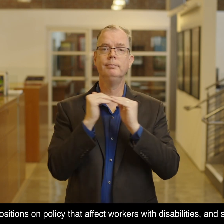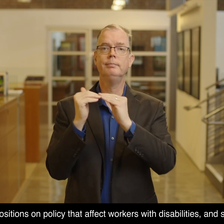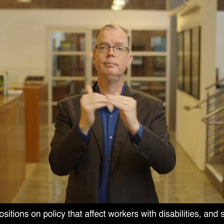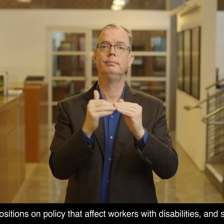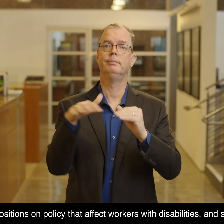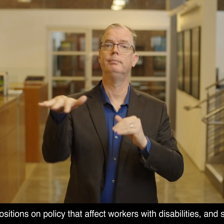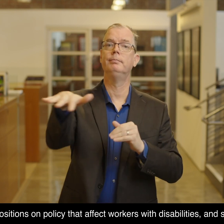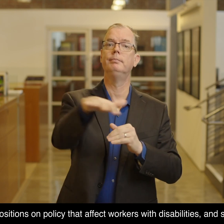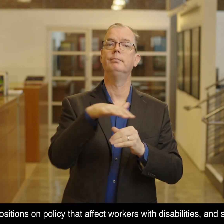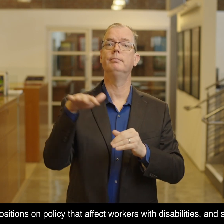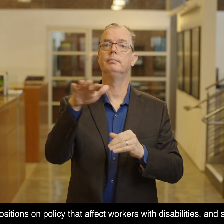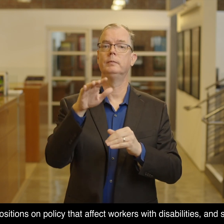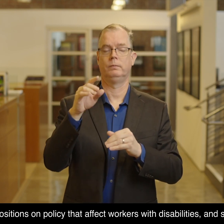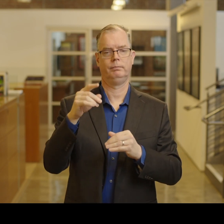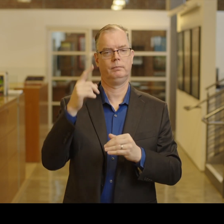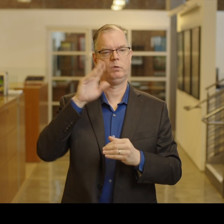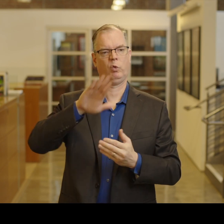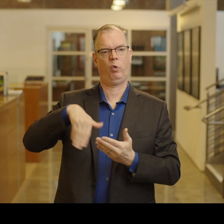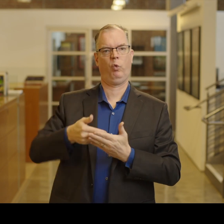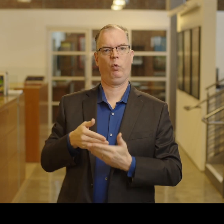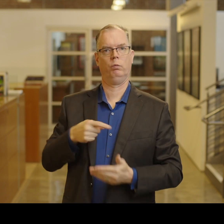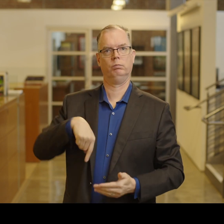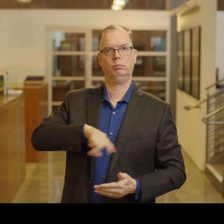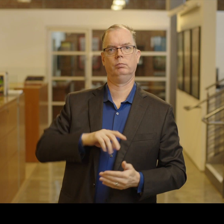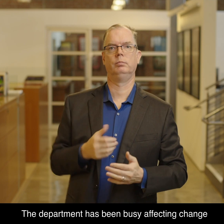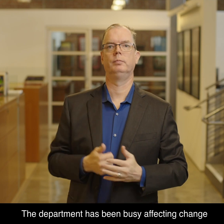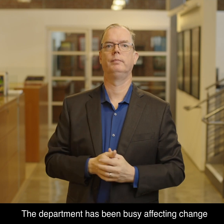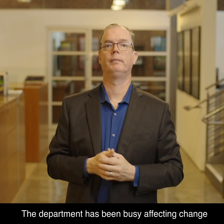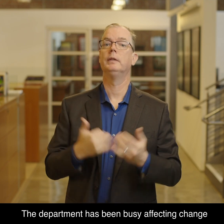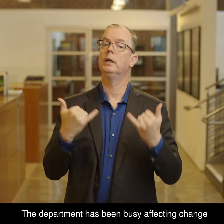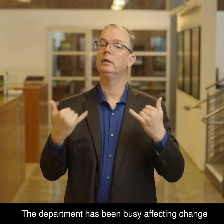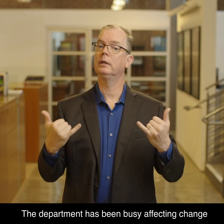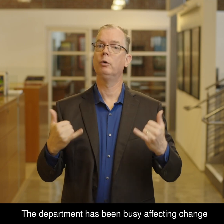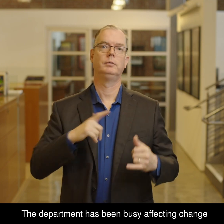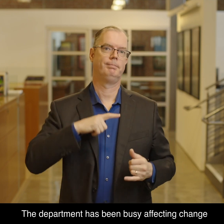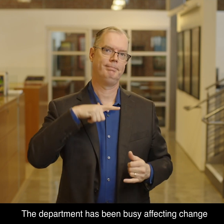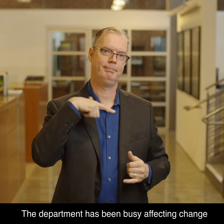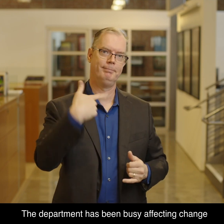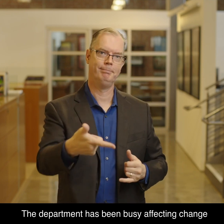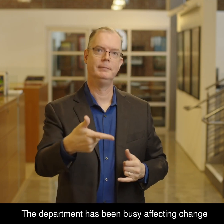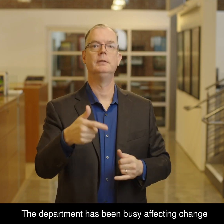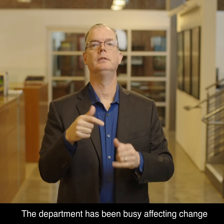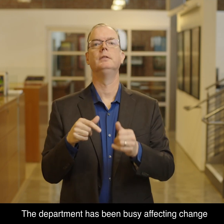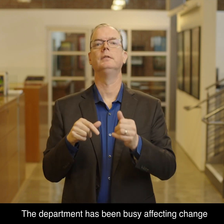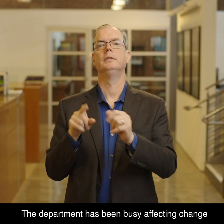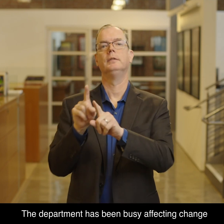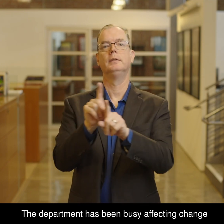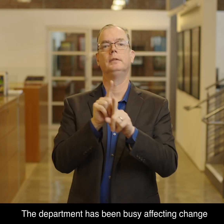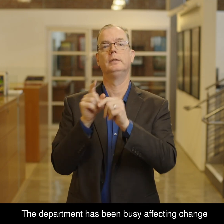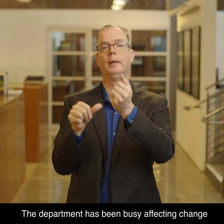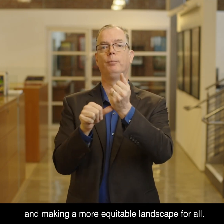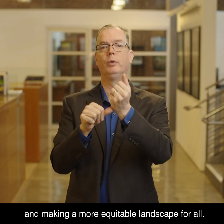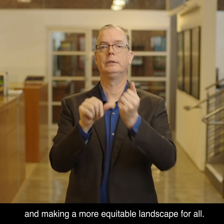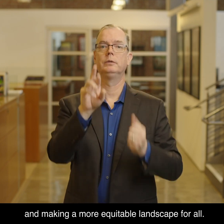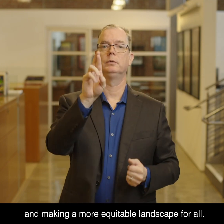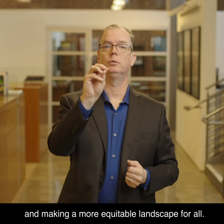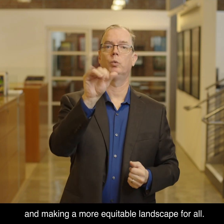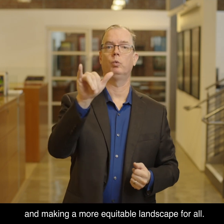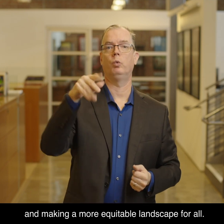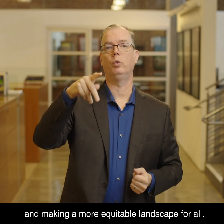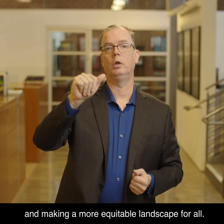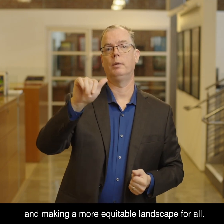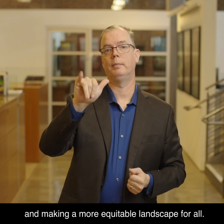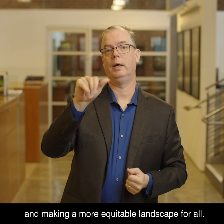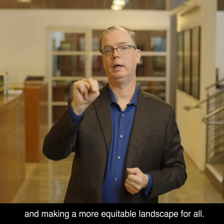disabilities, and so much more. The department has been busy affecting change and making a